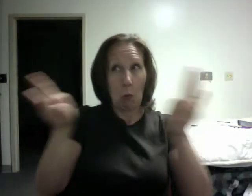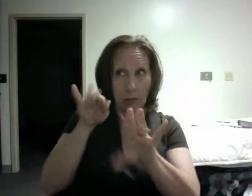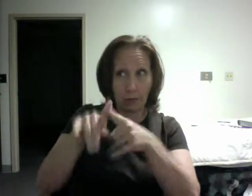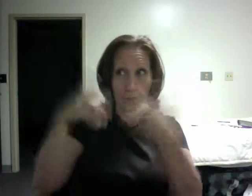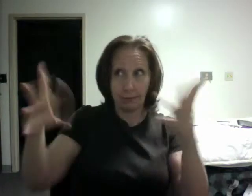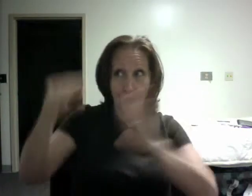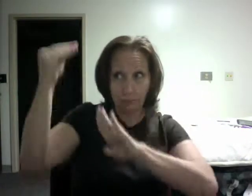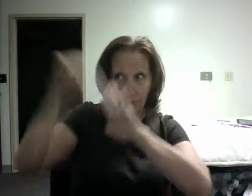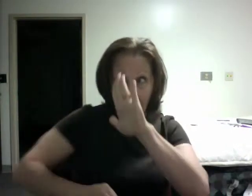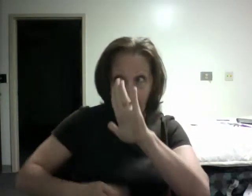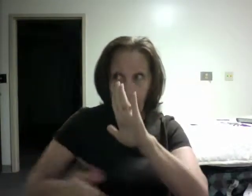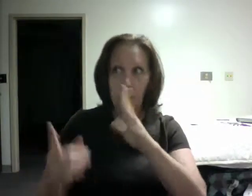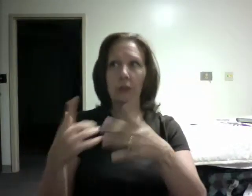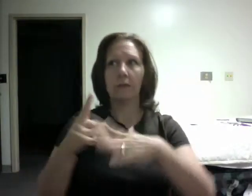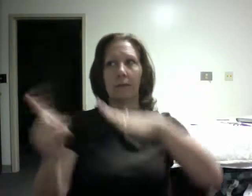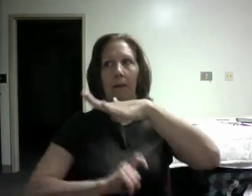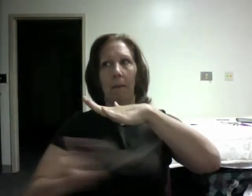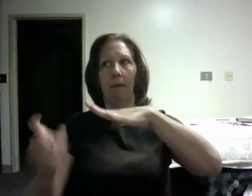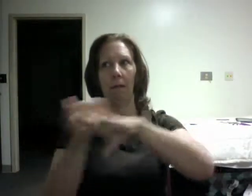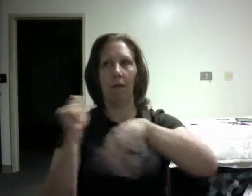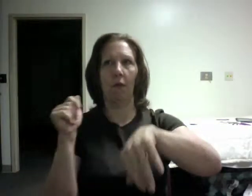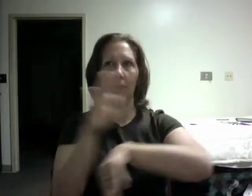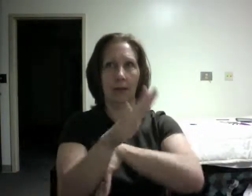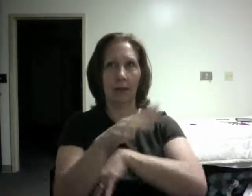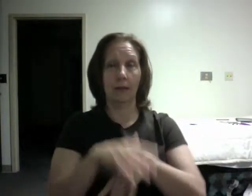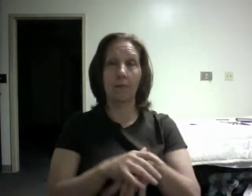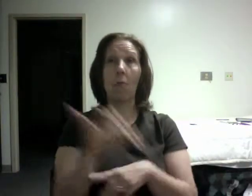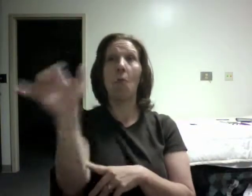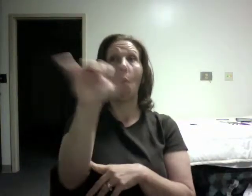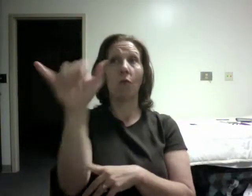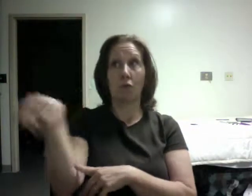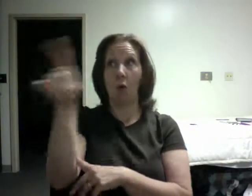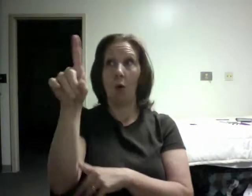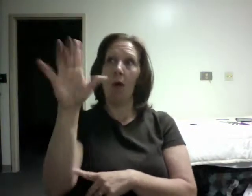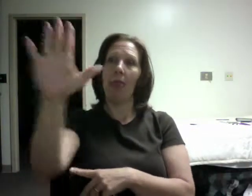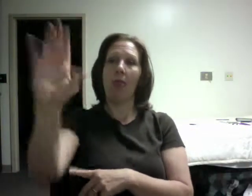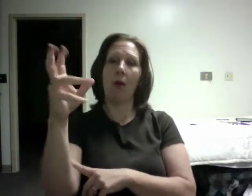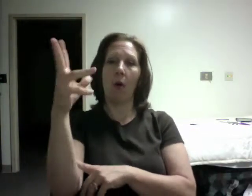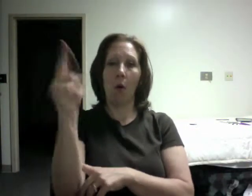remind your clients to not send original documents with their application unless the